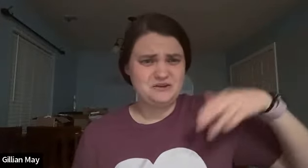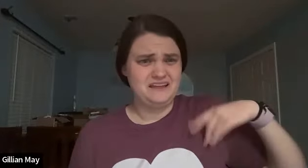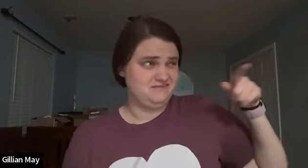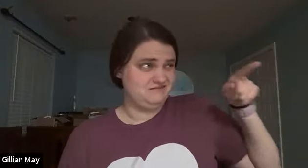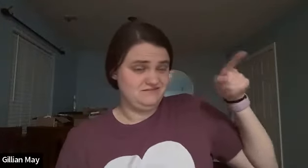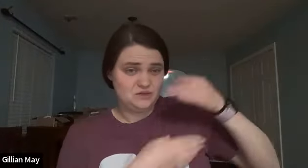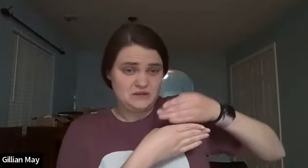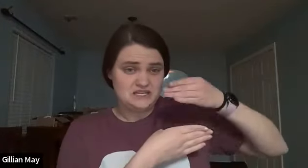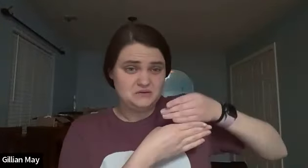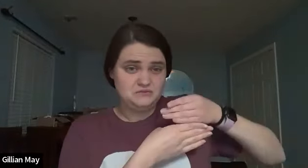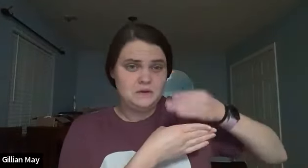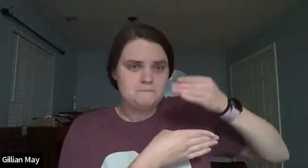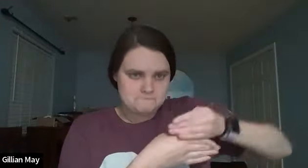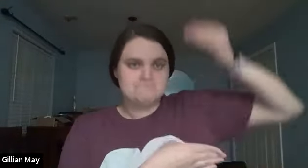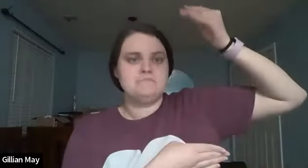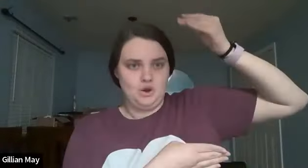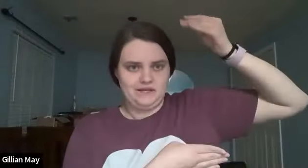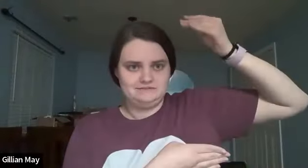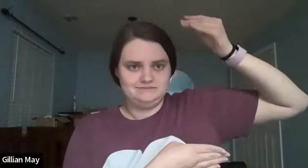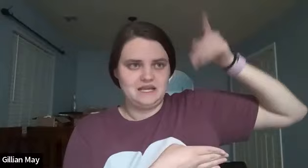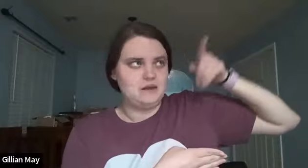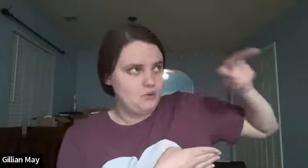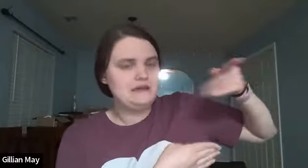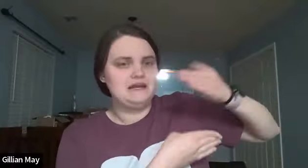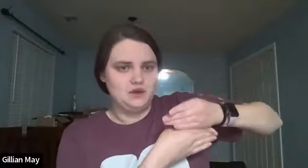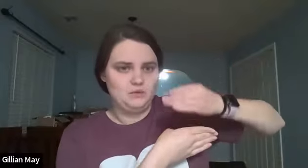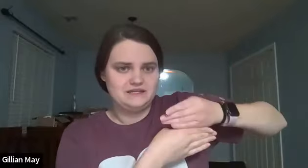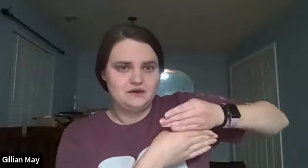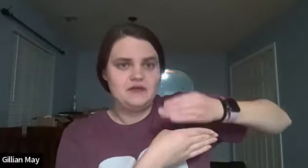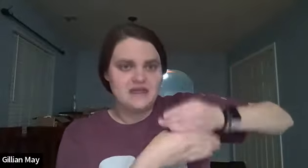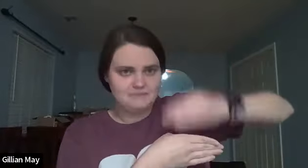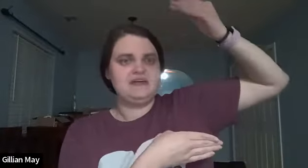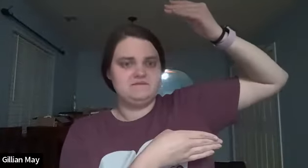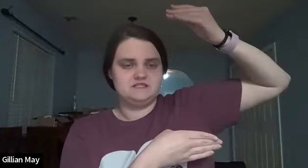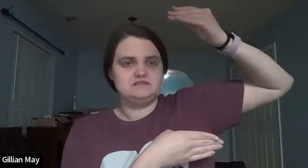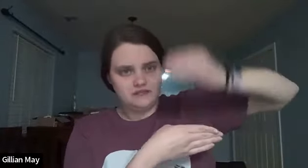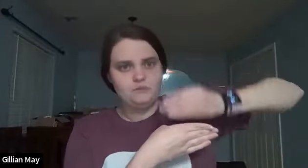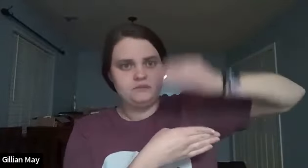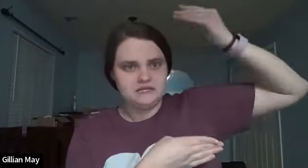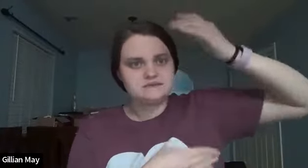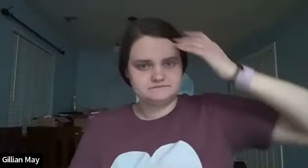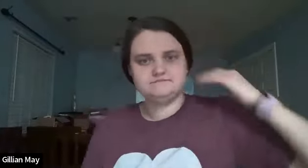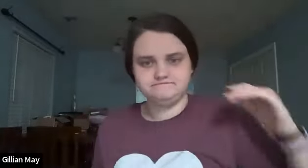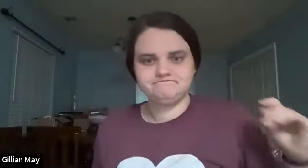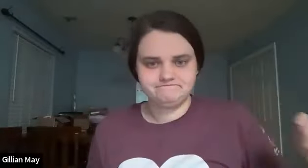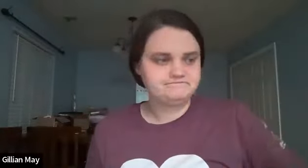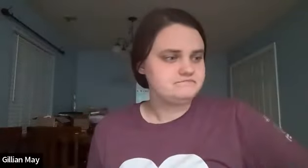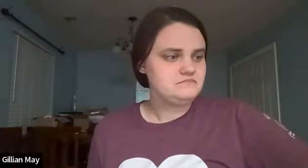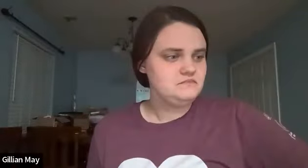like the window, open. Like I'd point, I'd go window, and then I make that emphasis of like opening it.